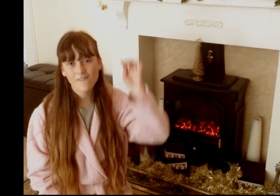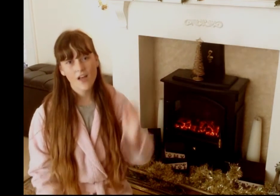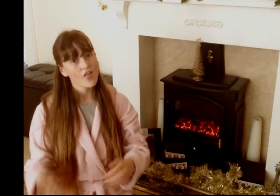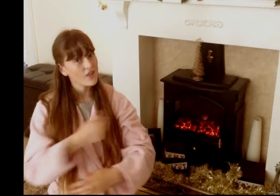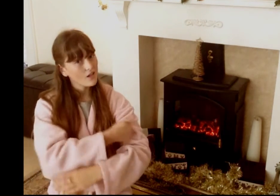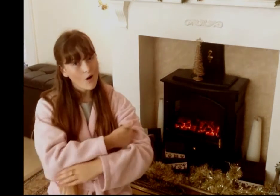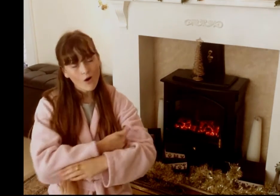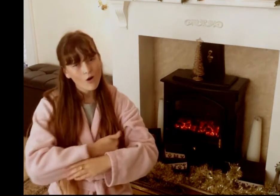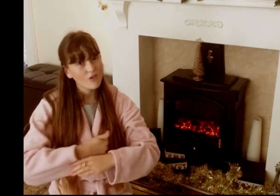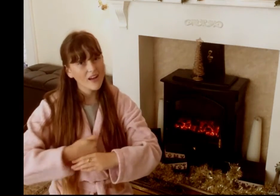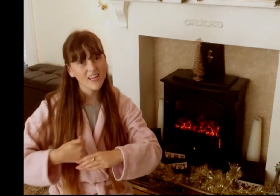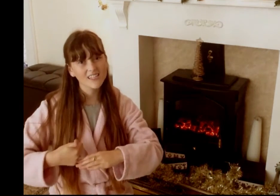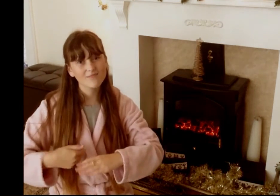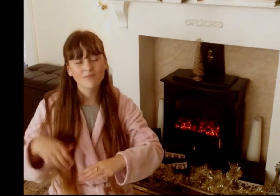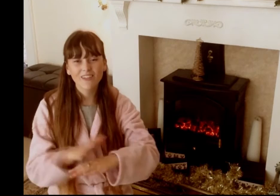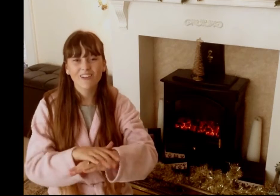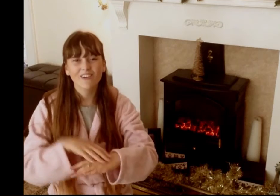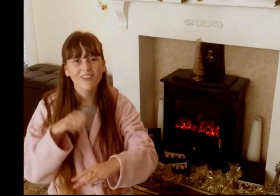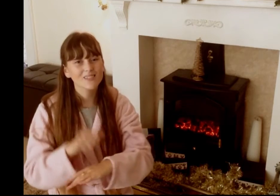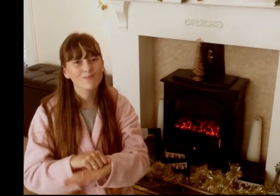there'll always be Christmas.